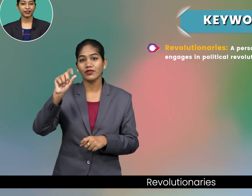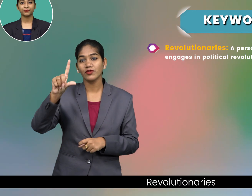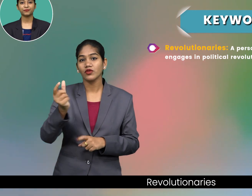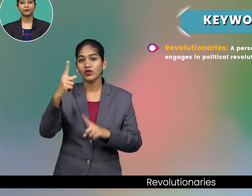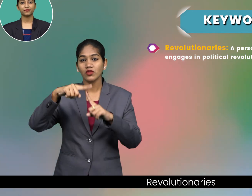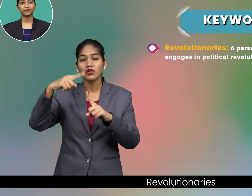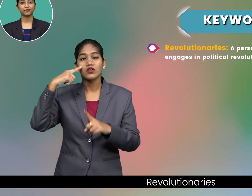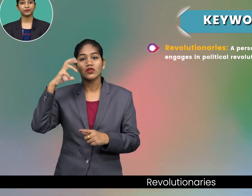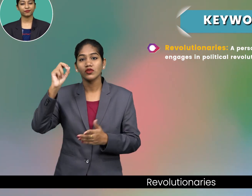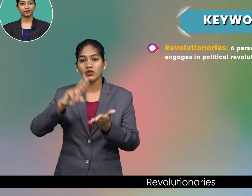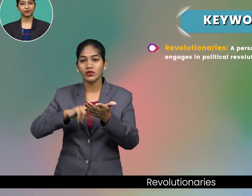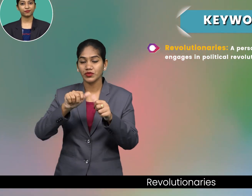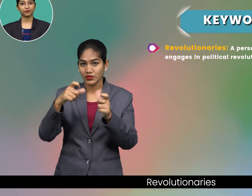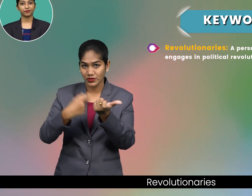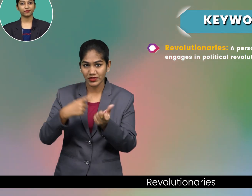Revolutionaries,